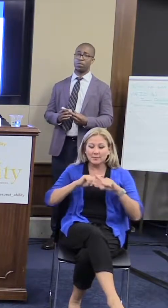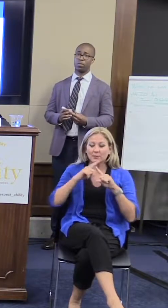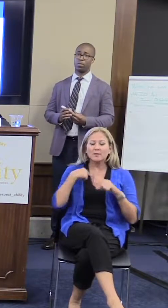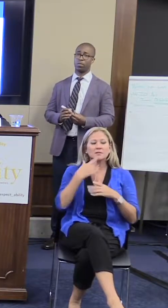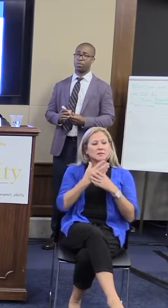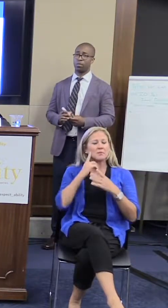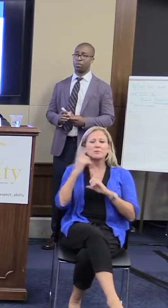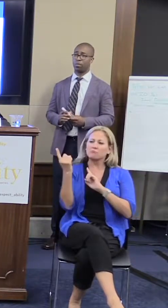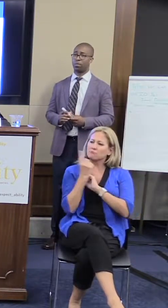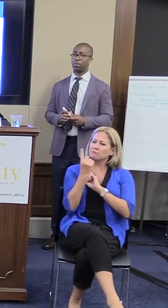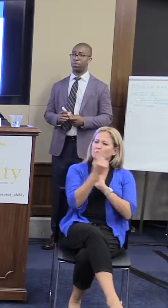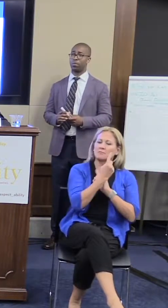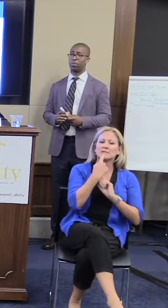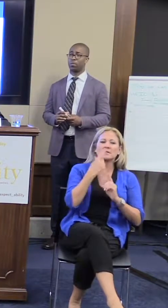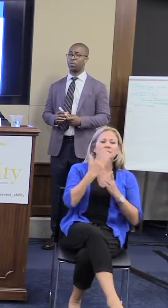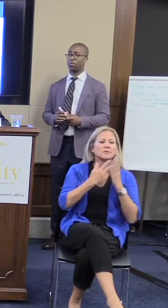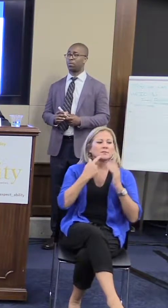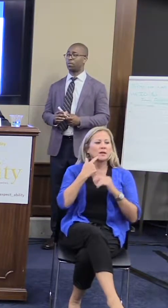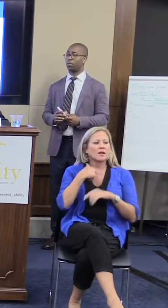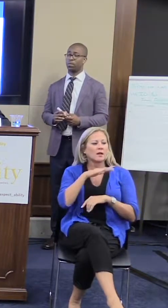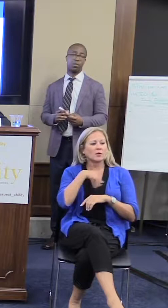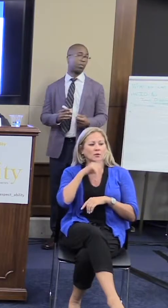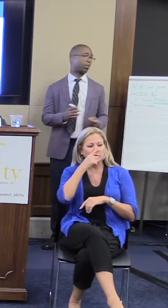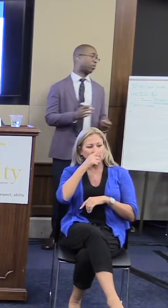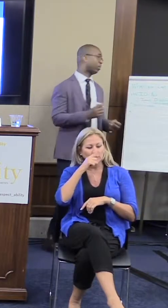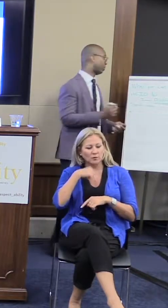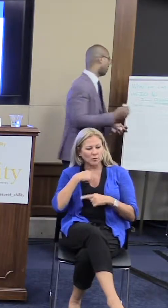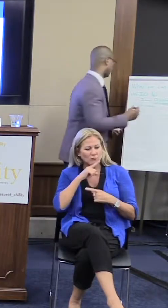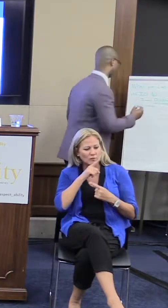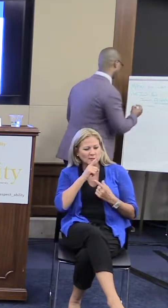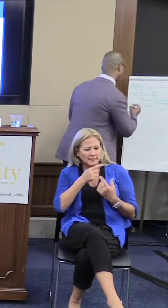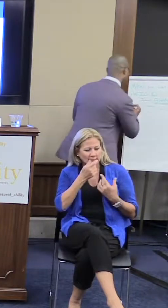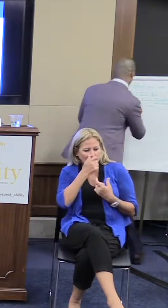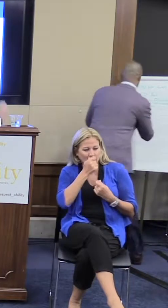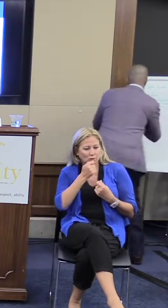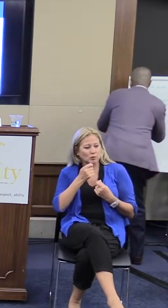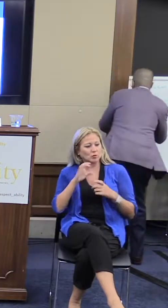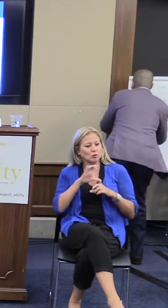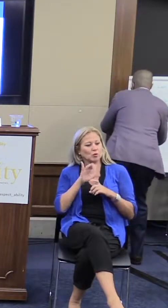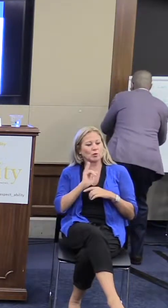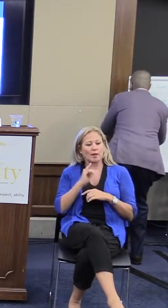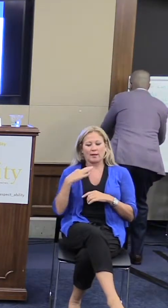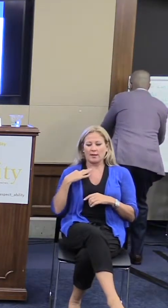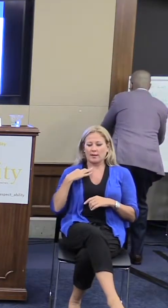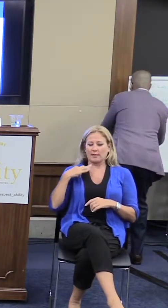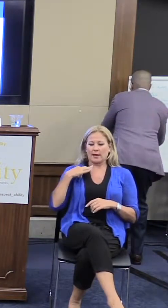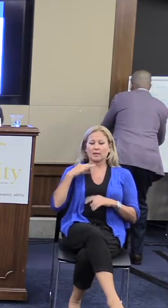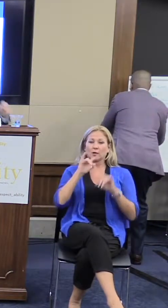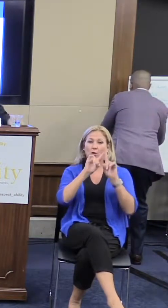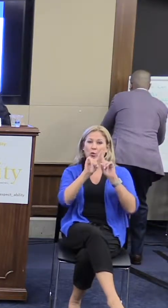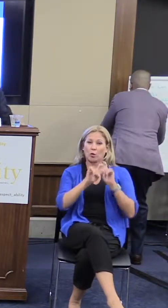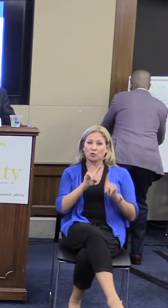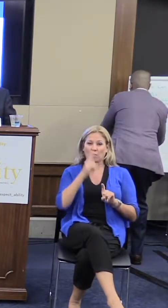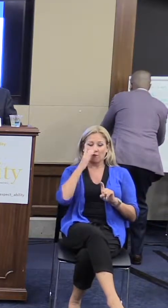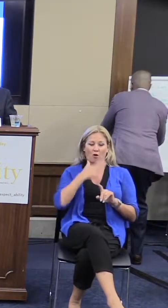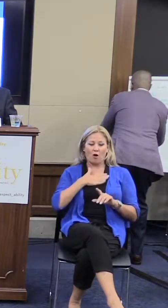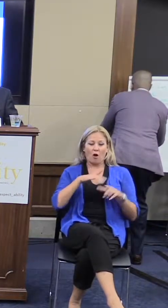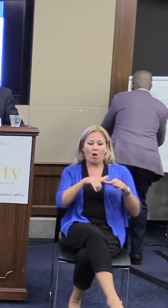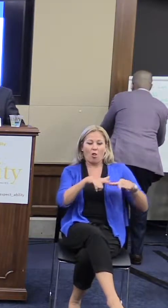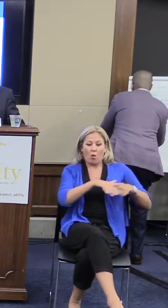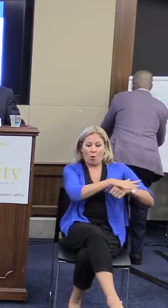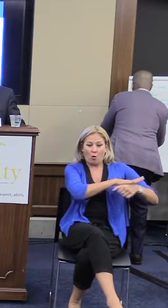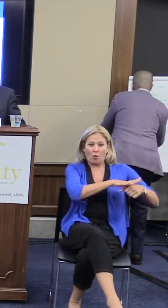hey, I'm really interested in doing a candidate questionnaire for my local race. And that's something where we're able to